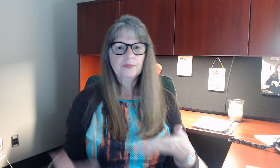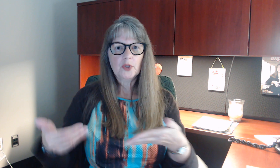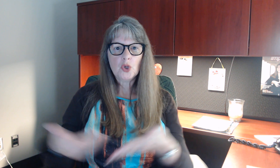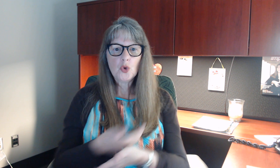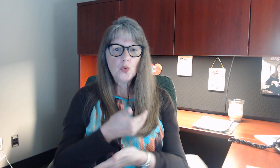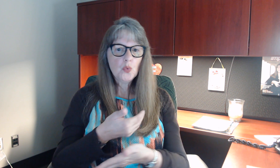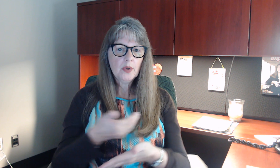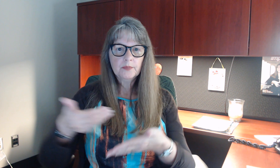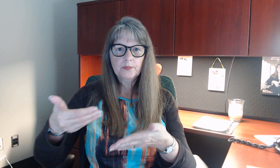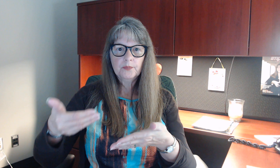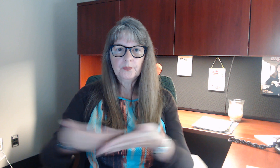New.